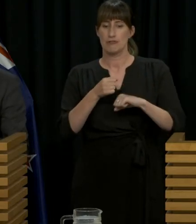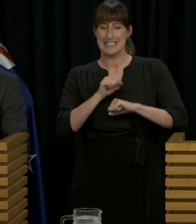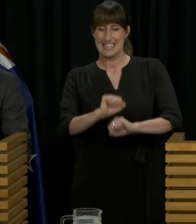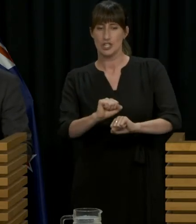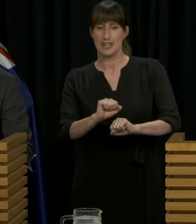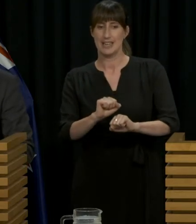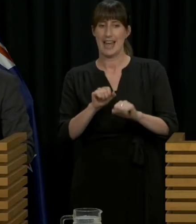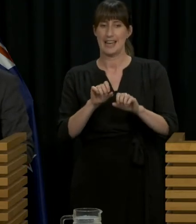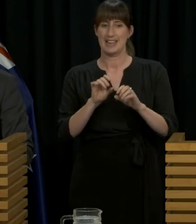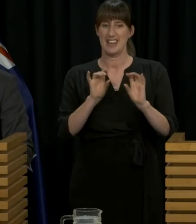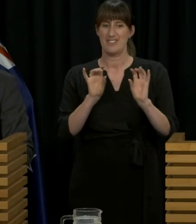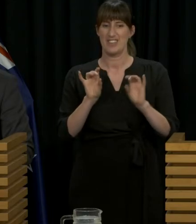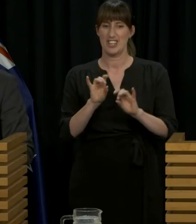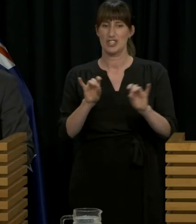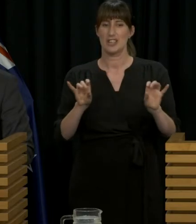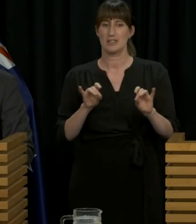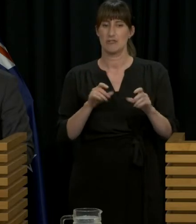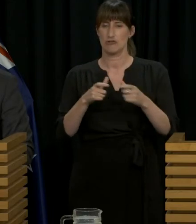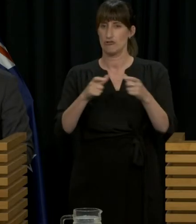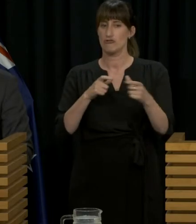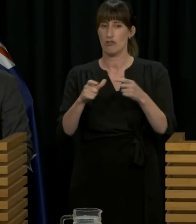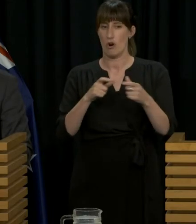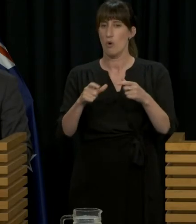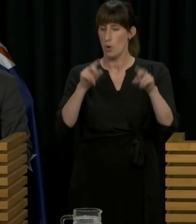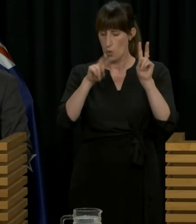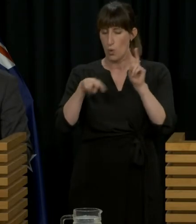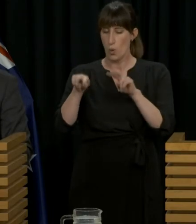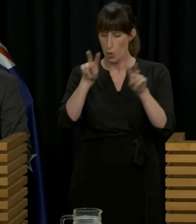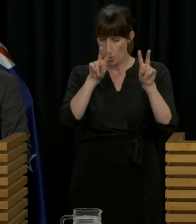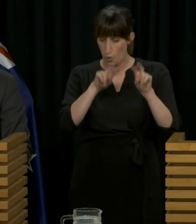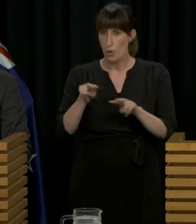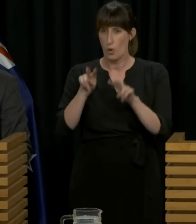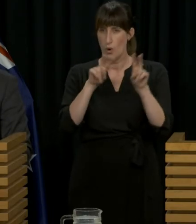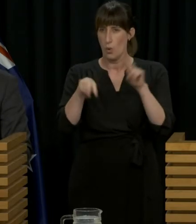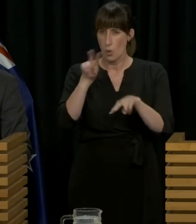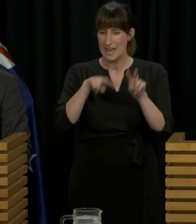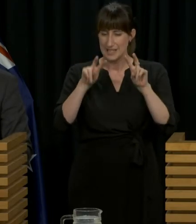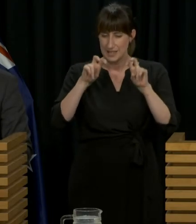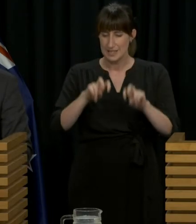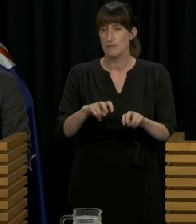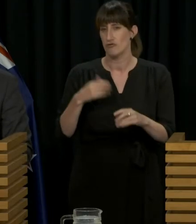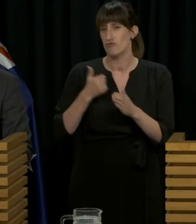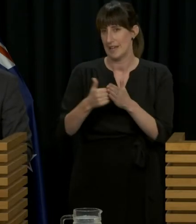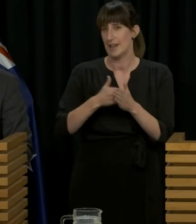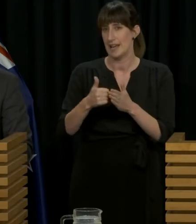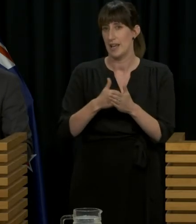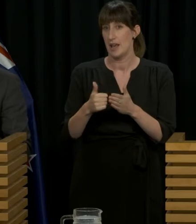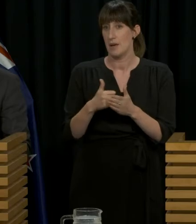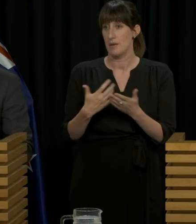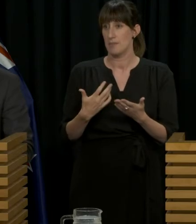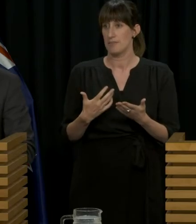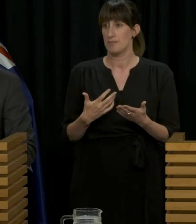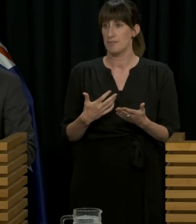release information about those. So we'll look at what more we might need to put out there about that. So